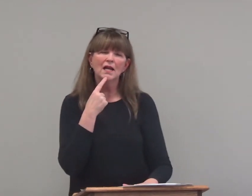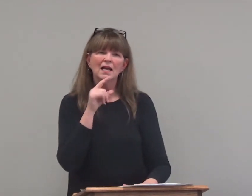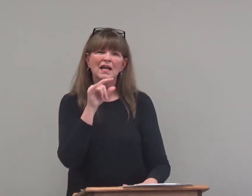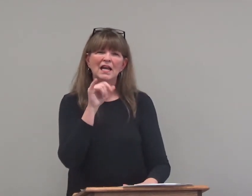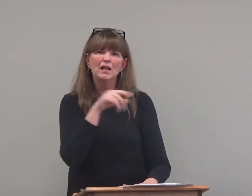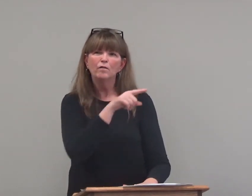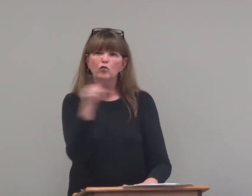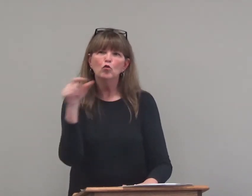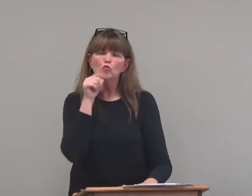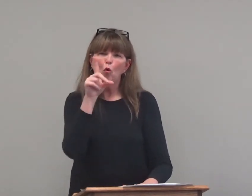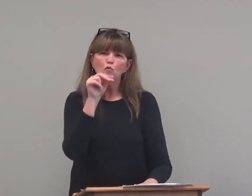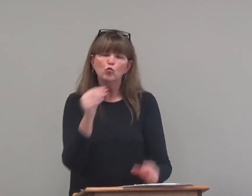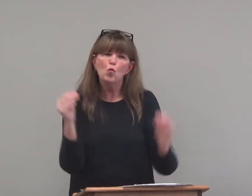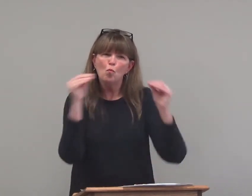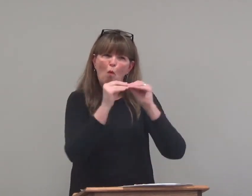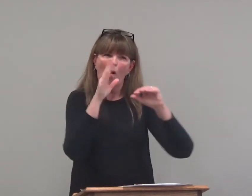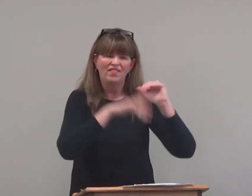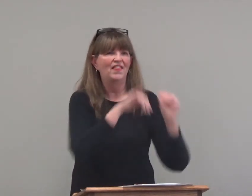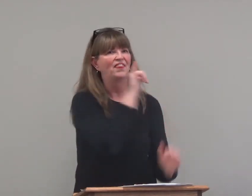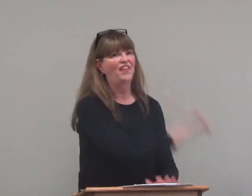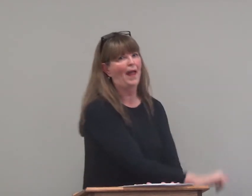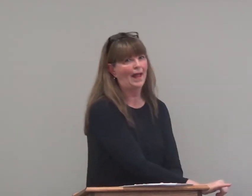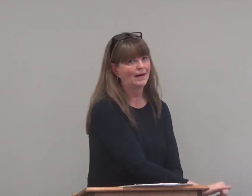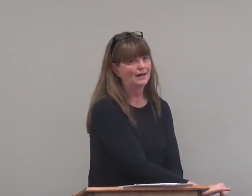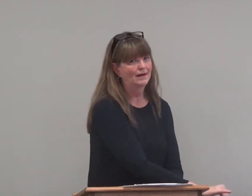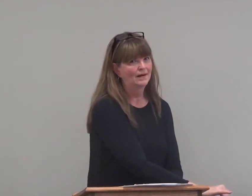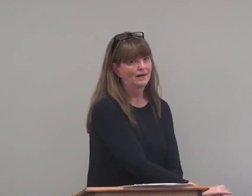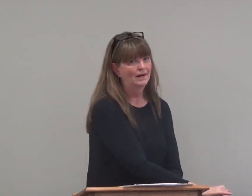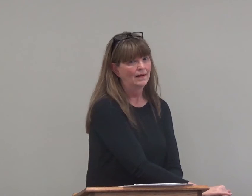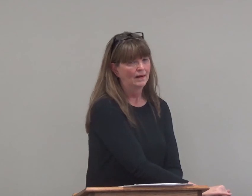written in the law. And Jesus said, if you don't do more than that,